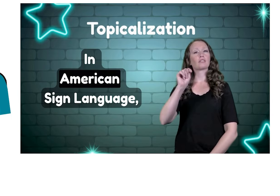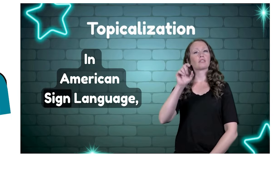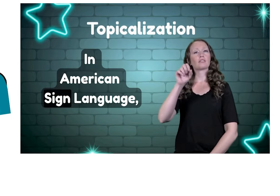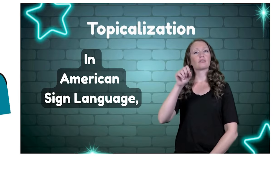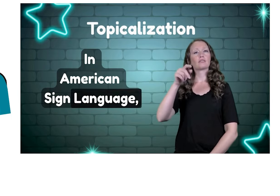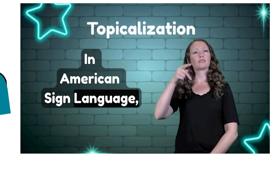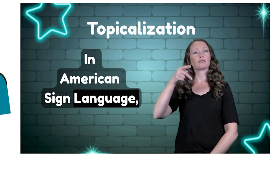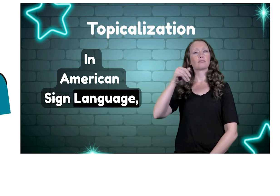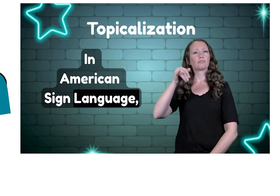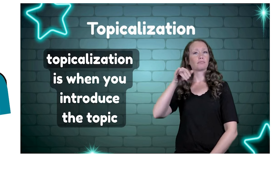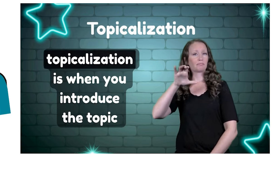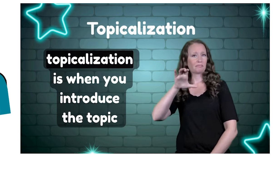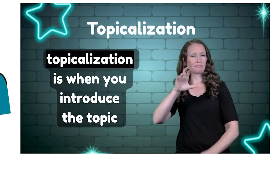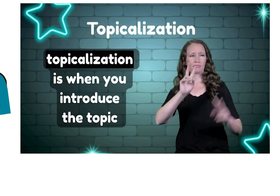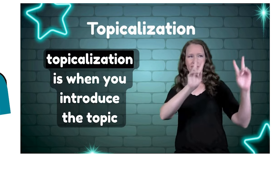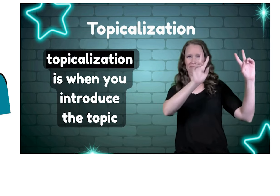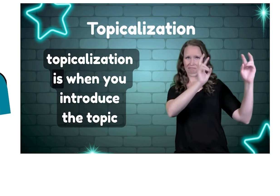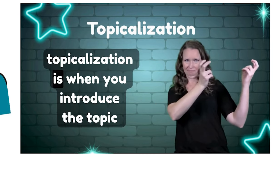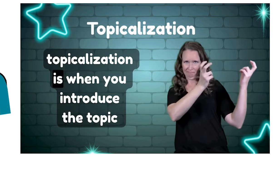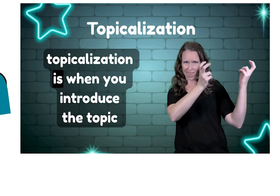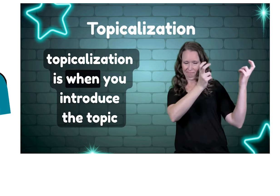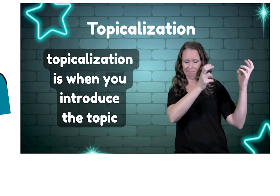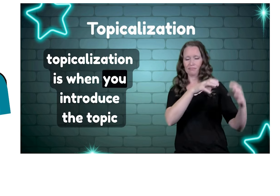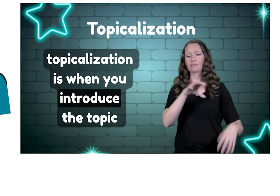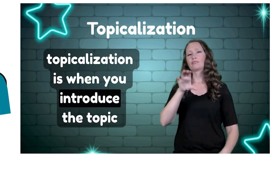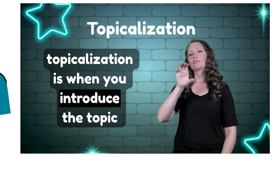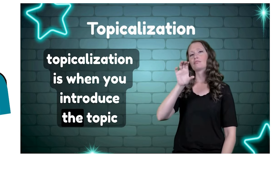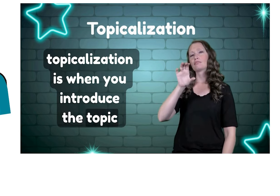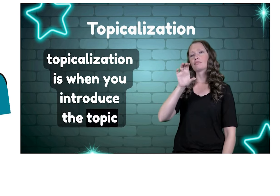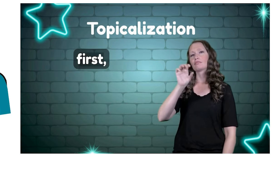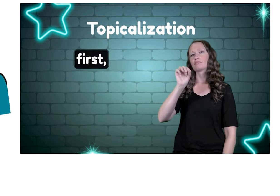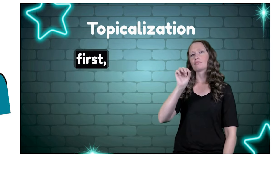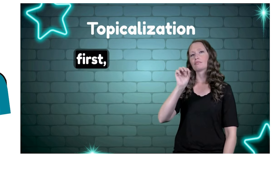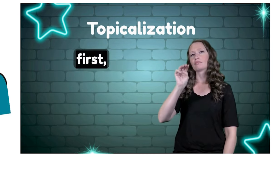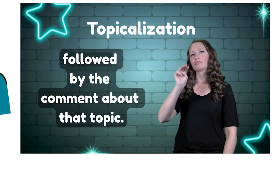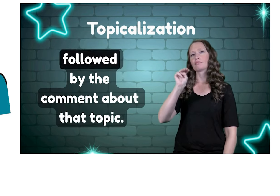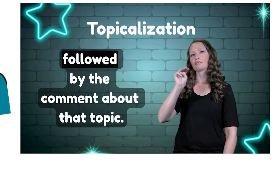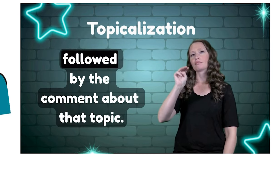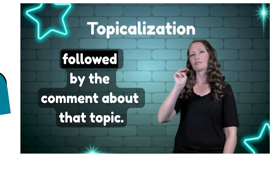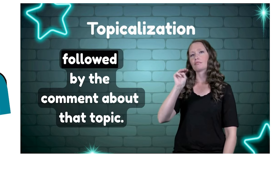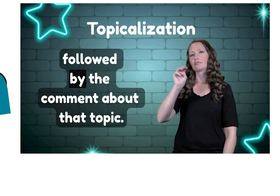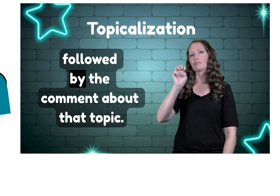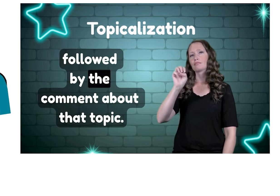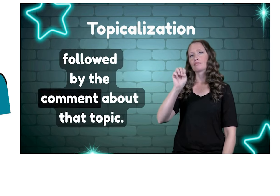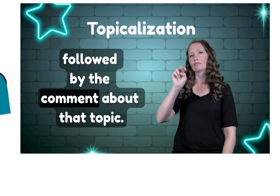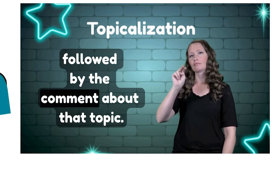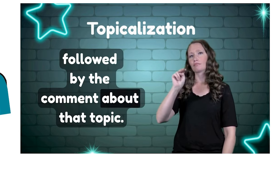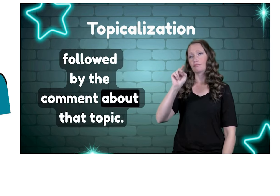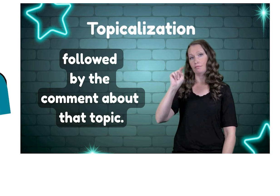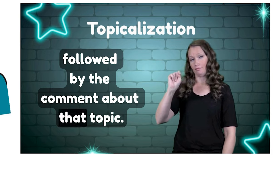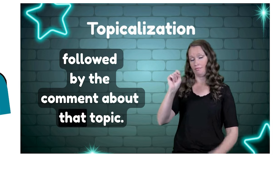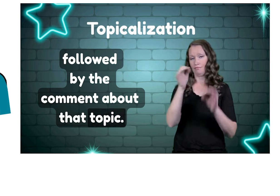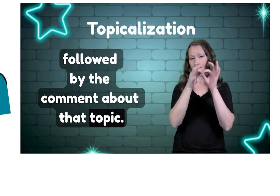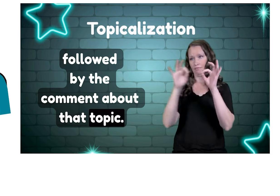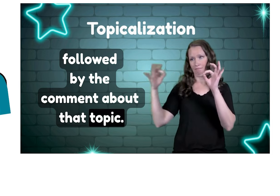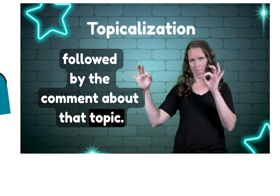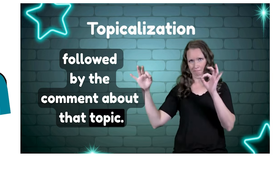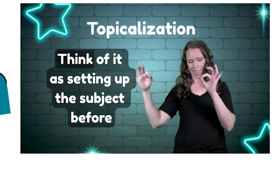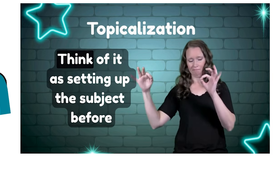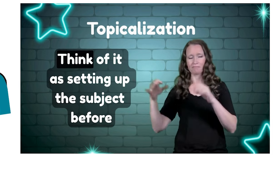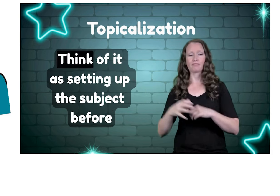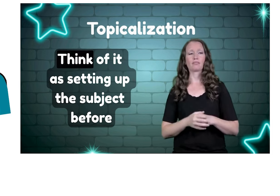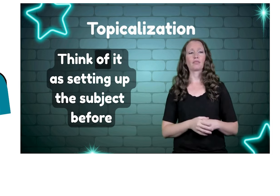In American Sign Language, topicalization is when you introduce the topic first, followed by the comment about that